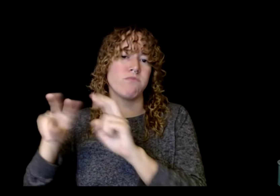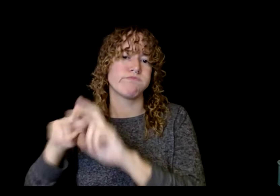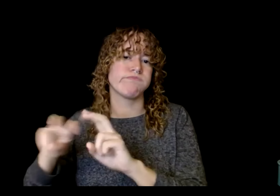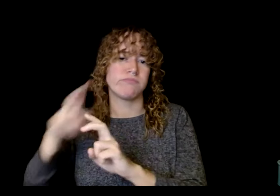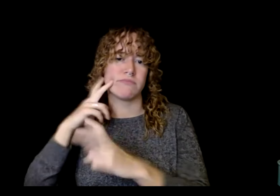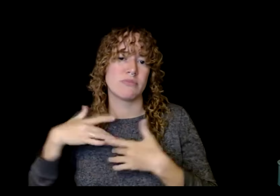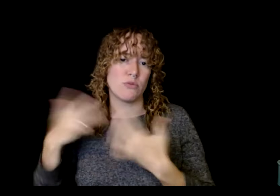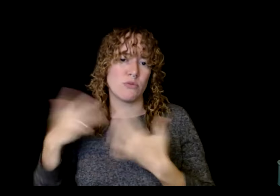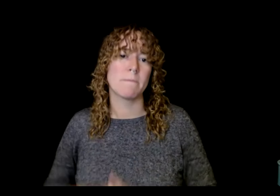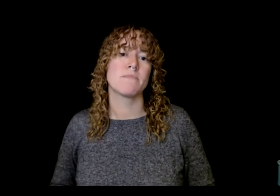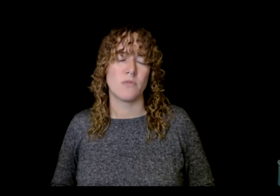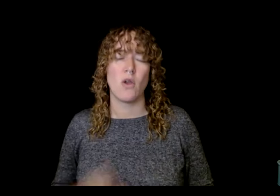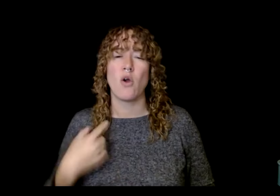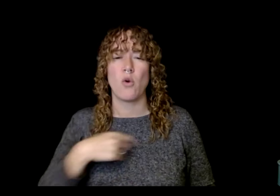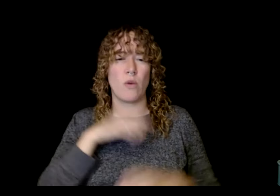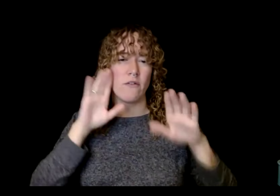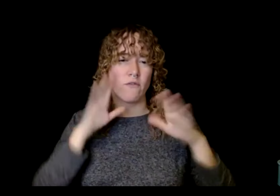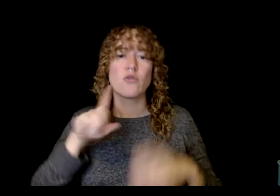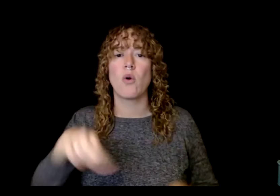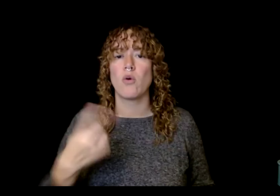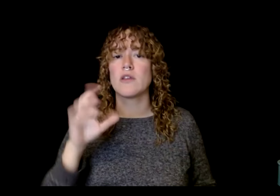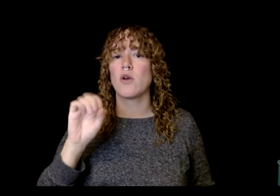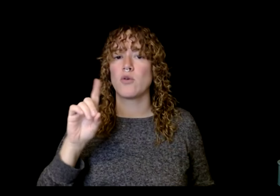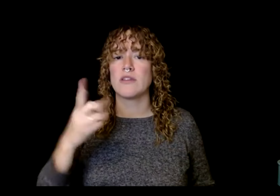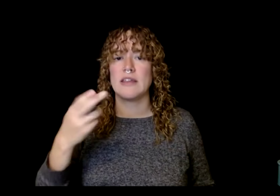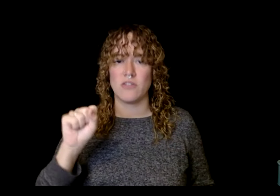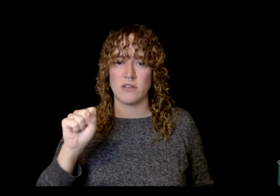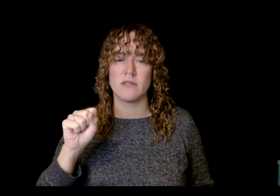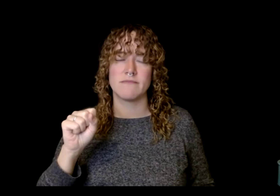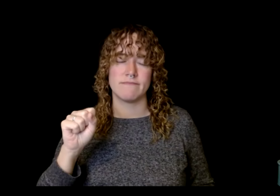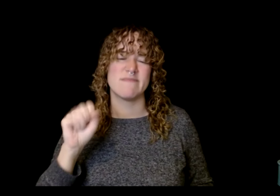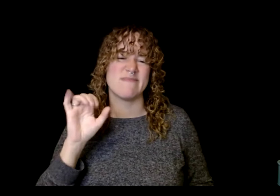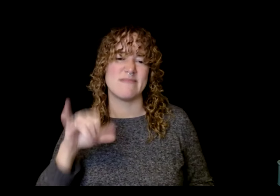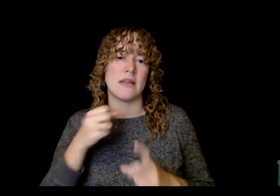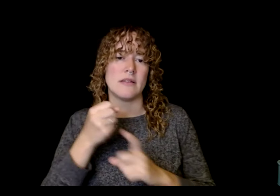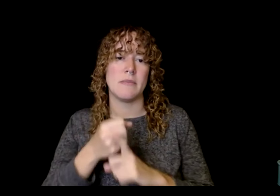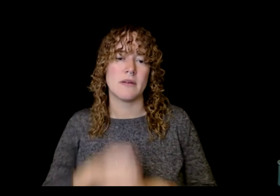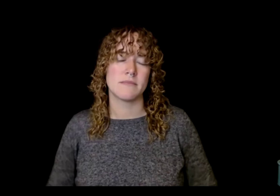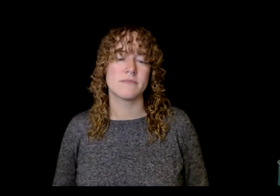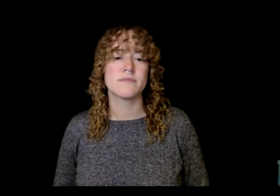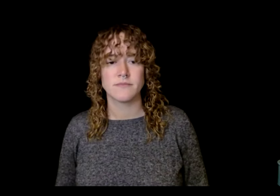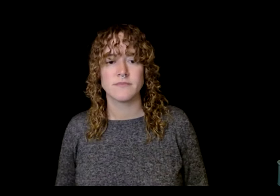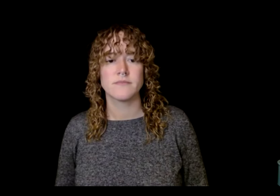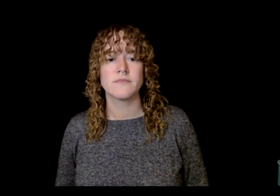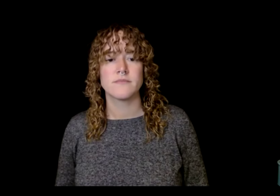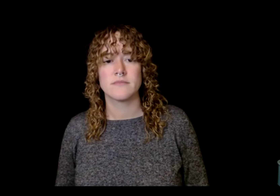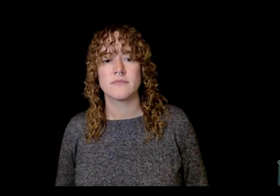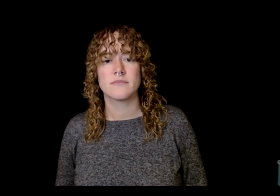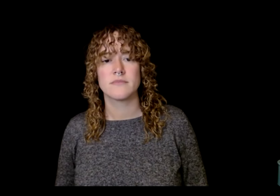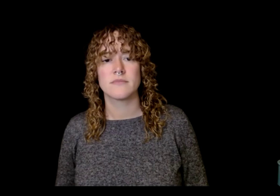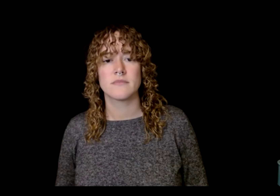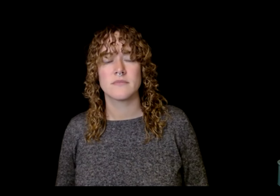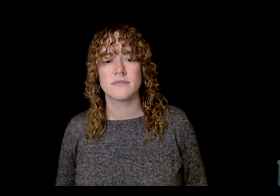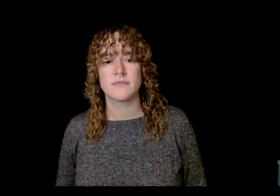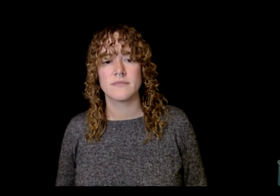process. So our scope is limited to changes that would impact ODHS programs and services.